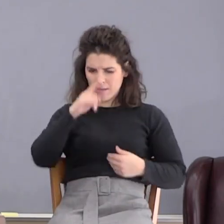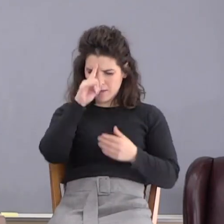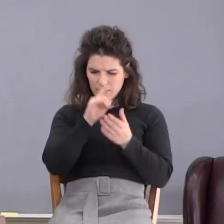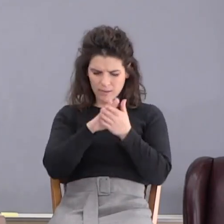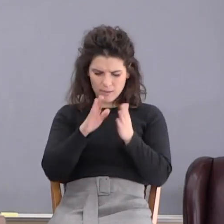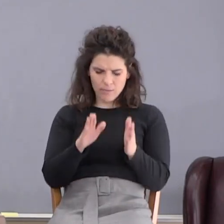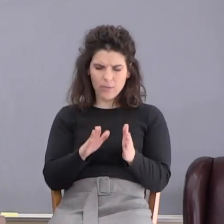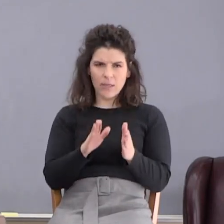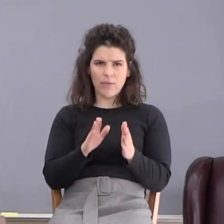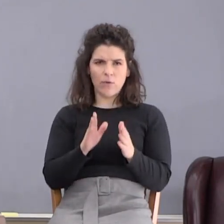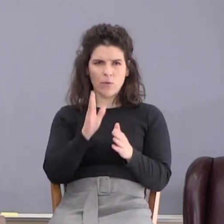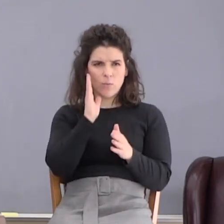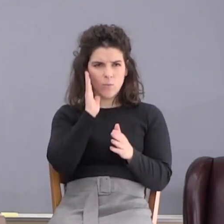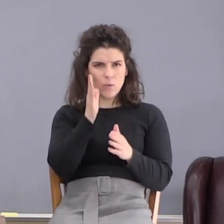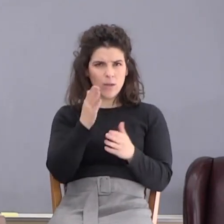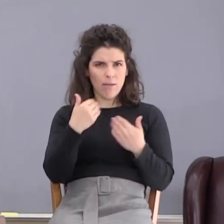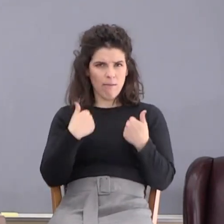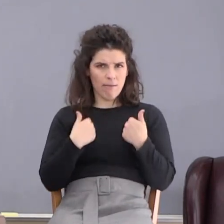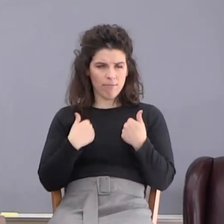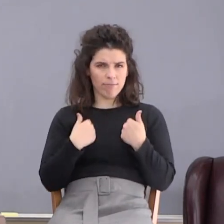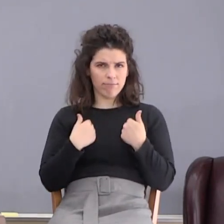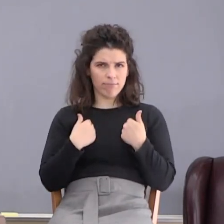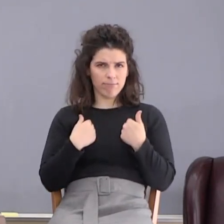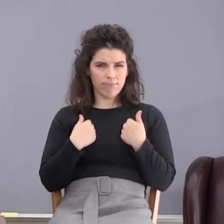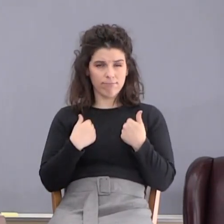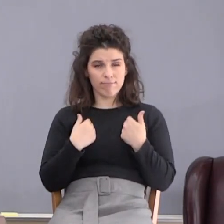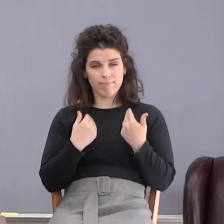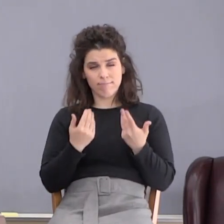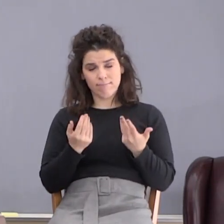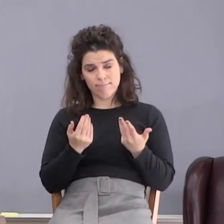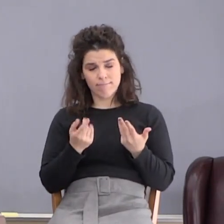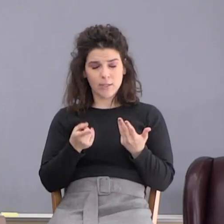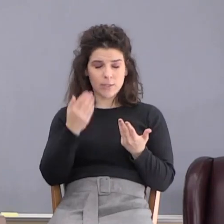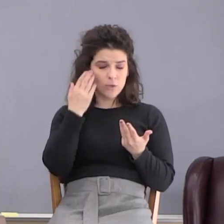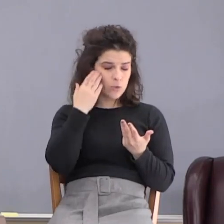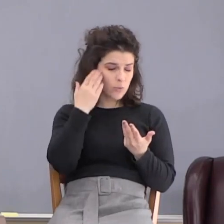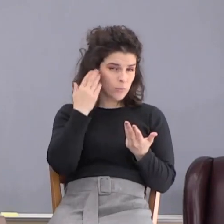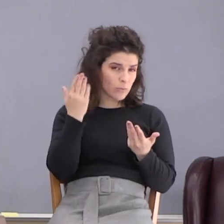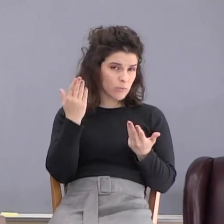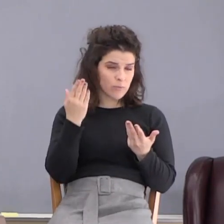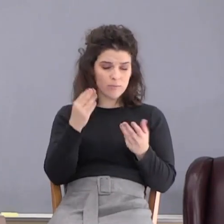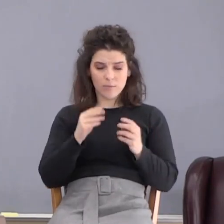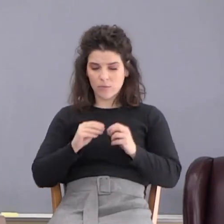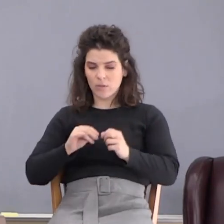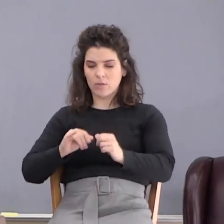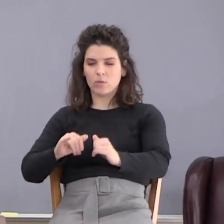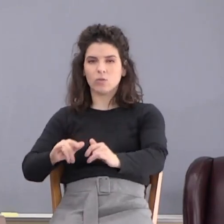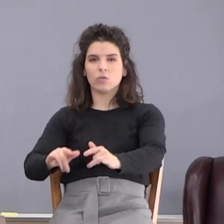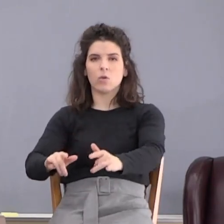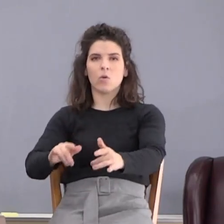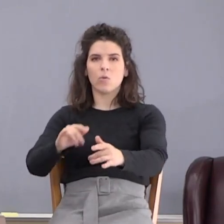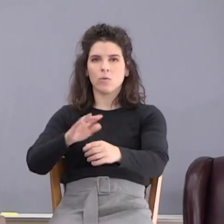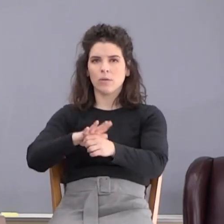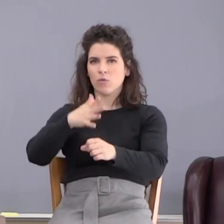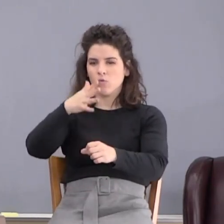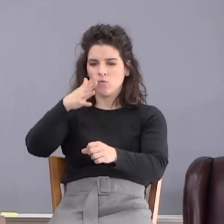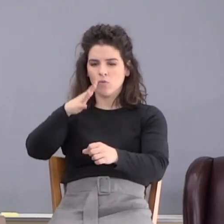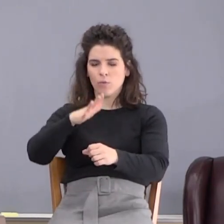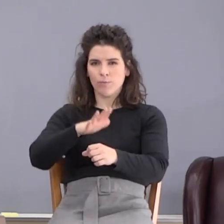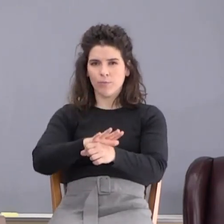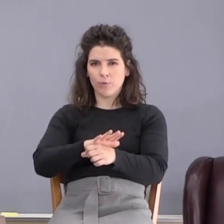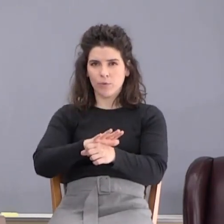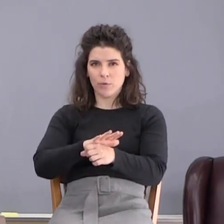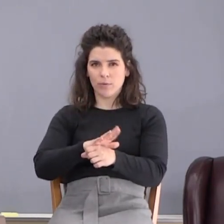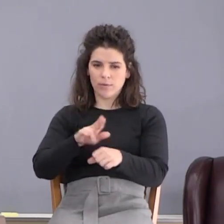believer going to possess? He says, well, you know, it's sown in corruption.